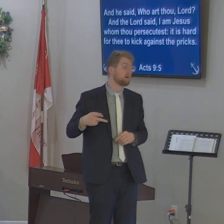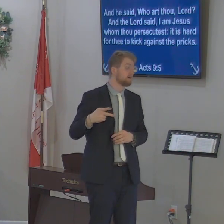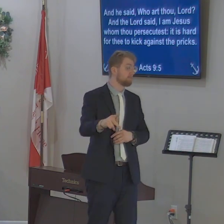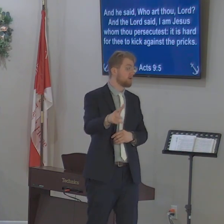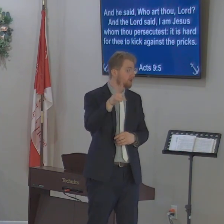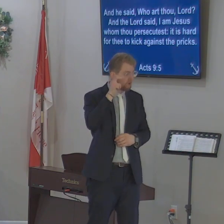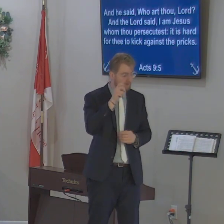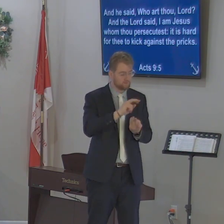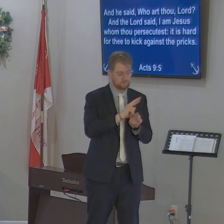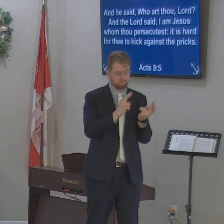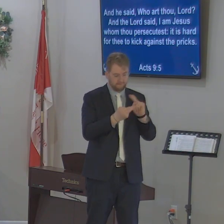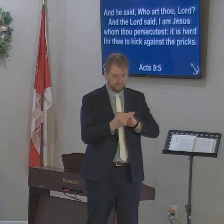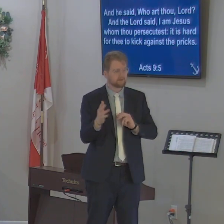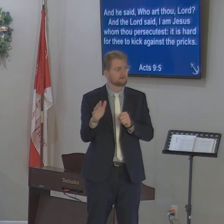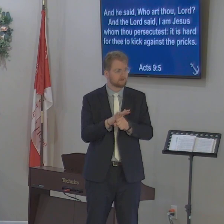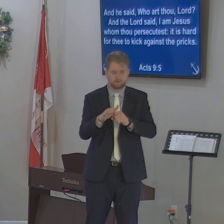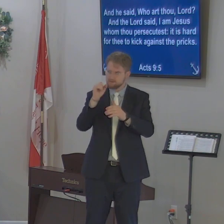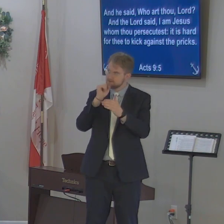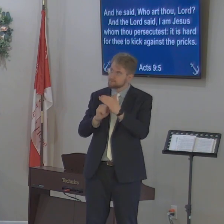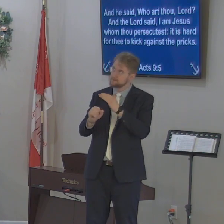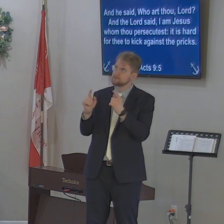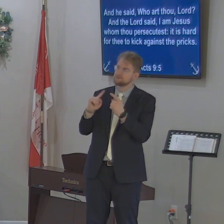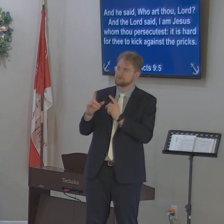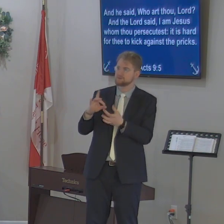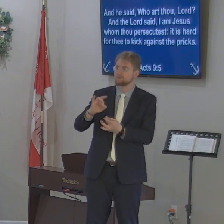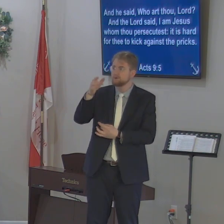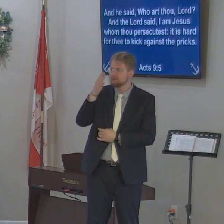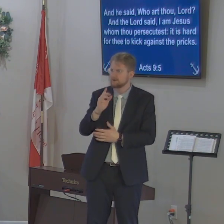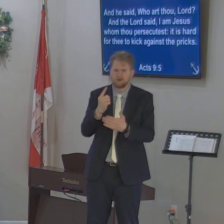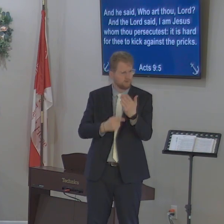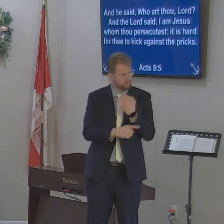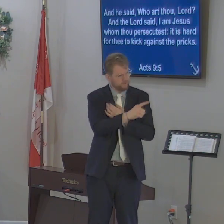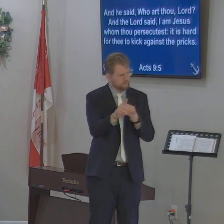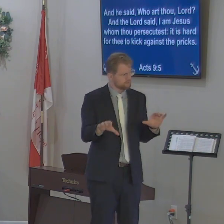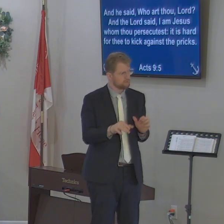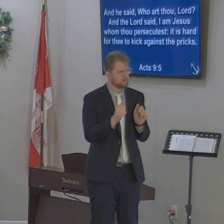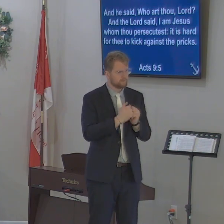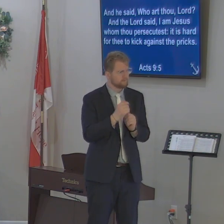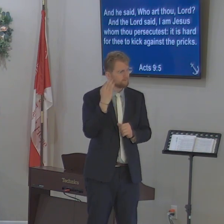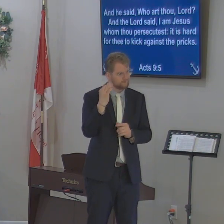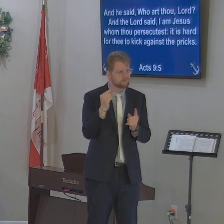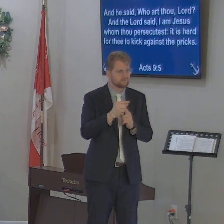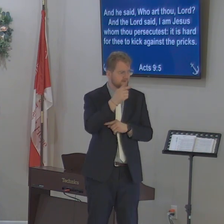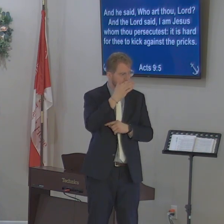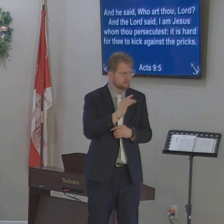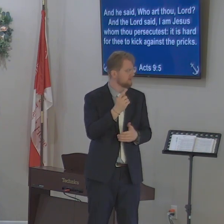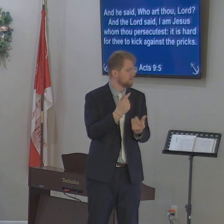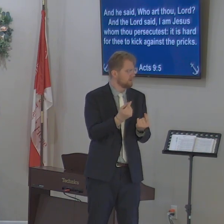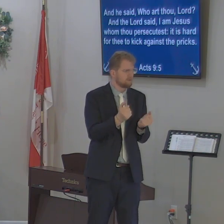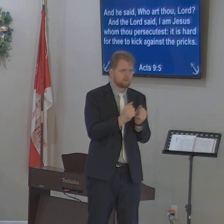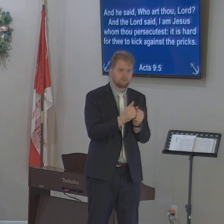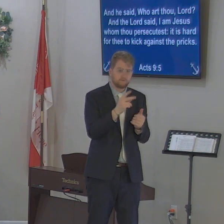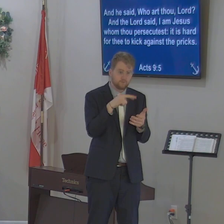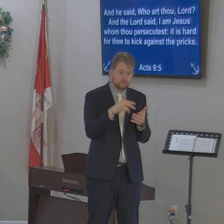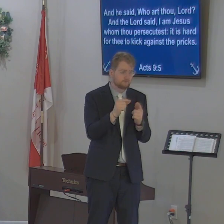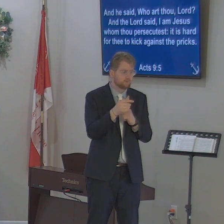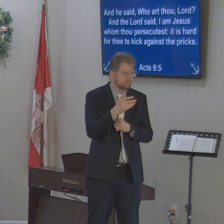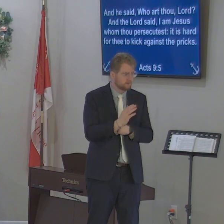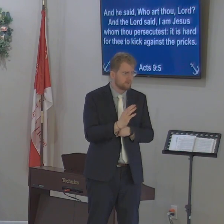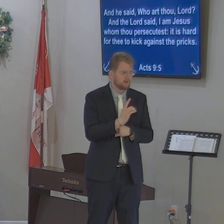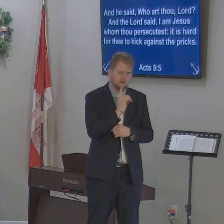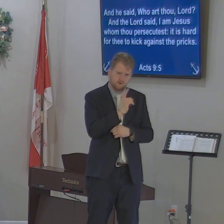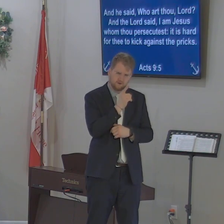God. What do you do with the preached word of God? What do you do with the reading of the word of God? Can I ask you, are you